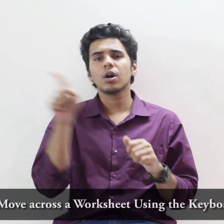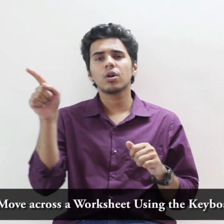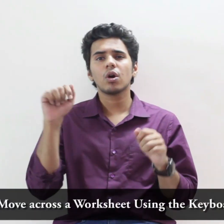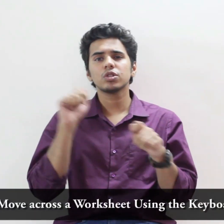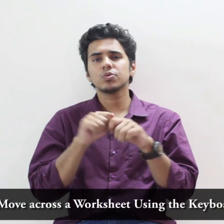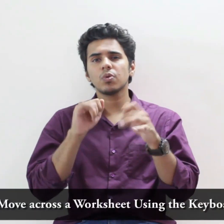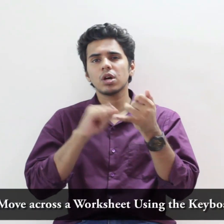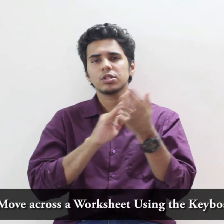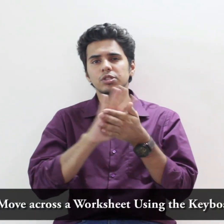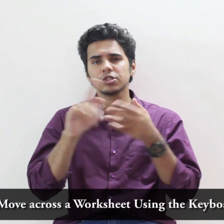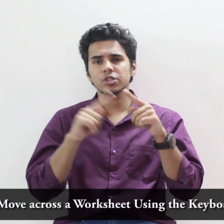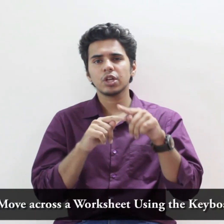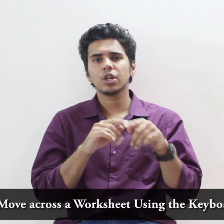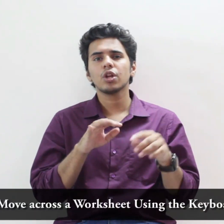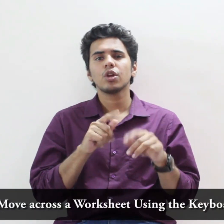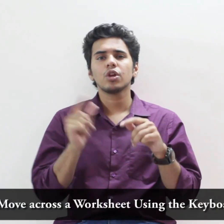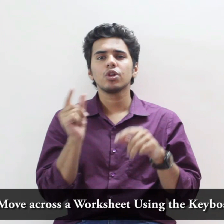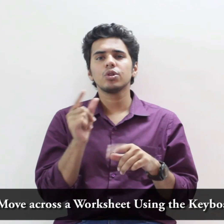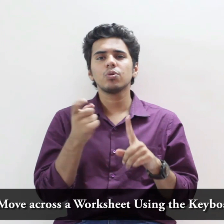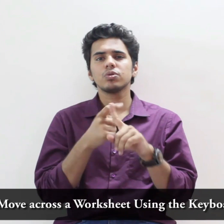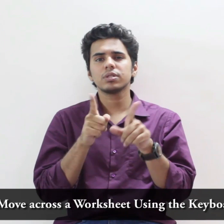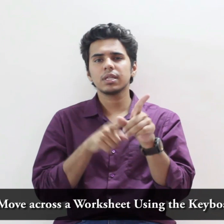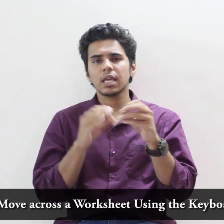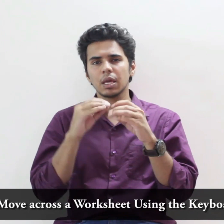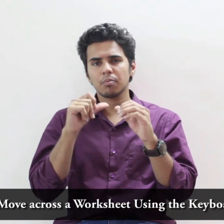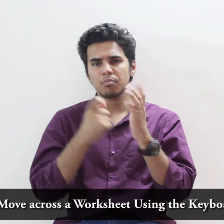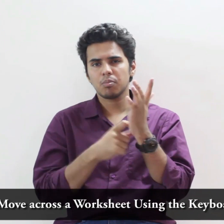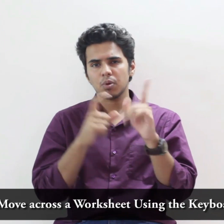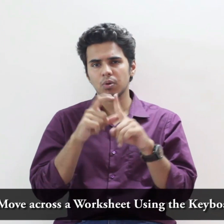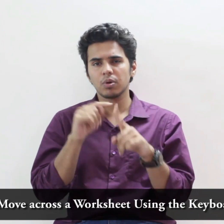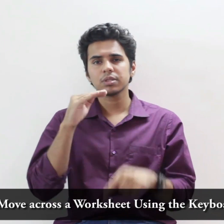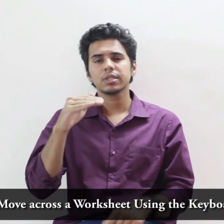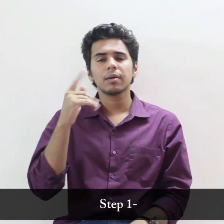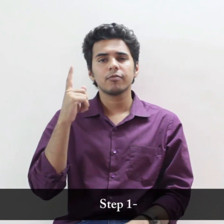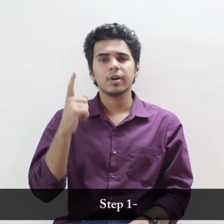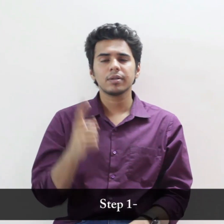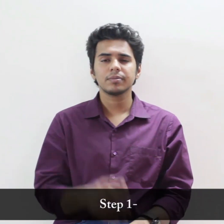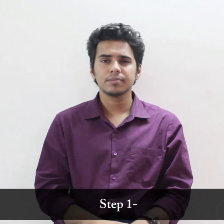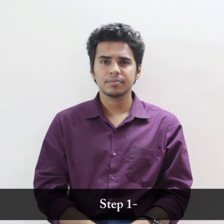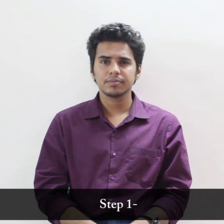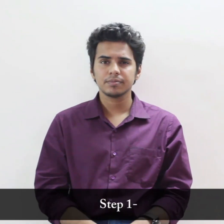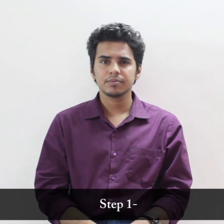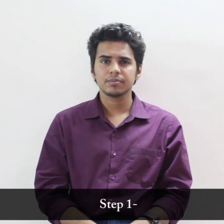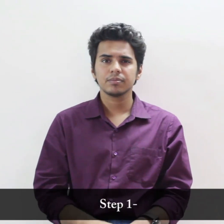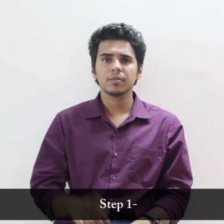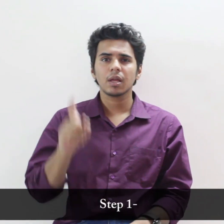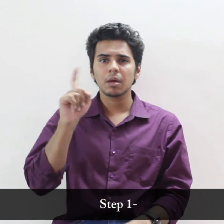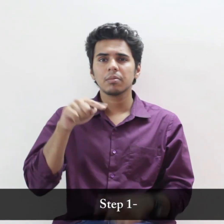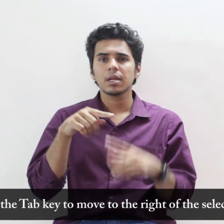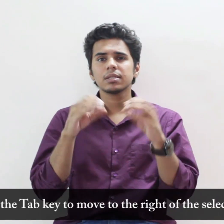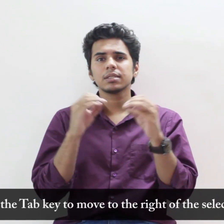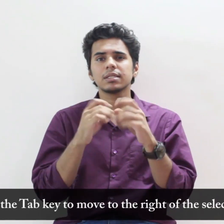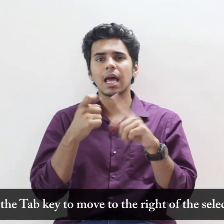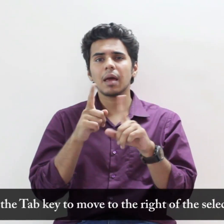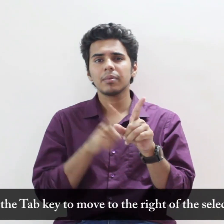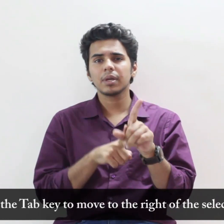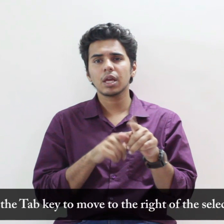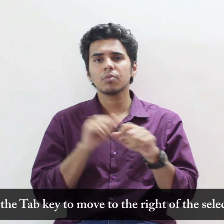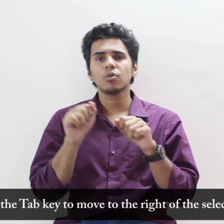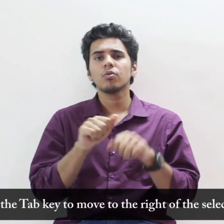Move across a worksheet using the keyboard. Step 1. Press the Tab key to move